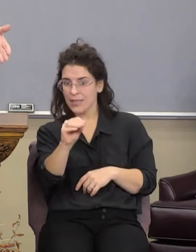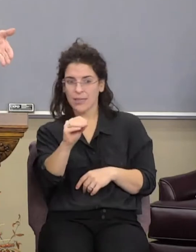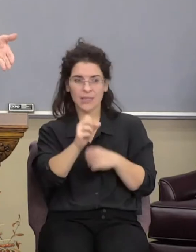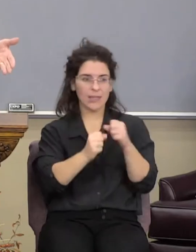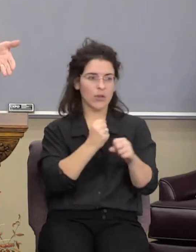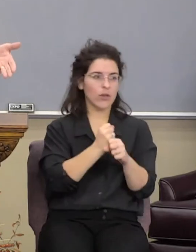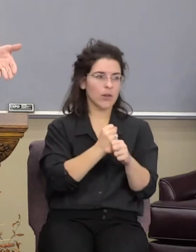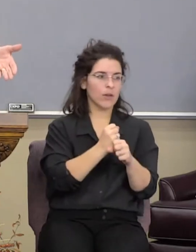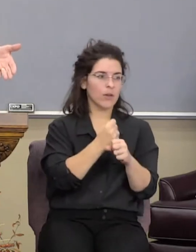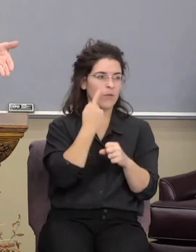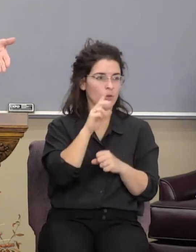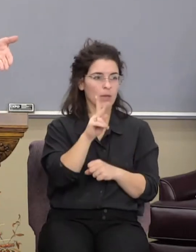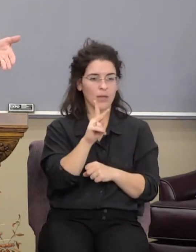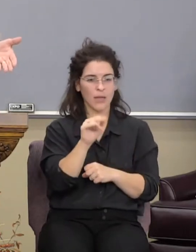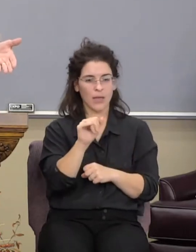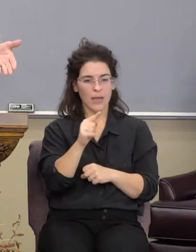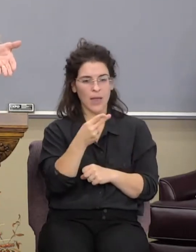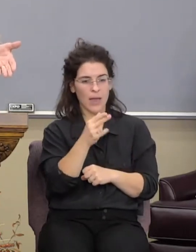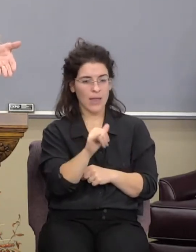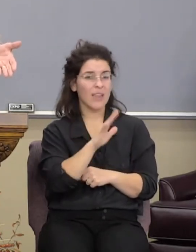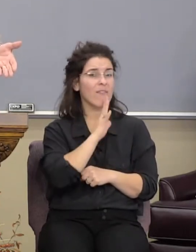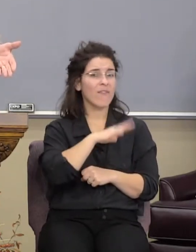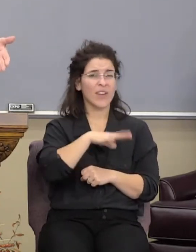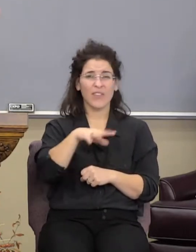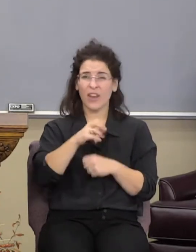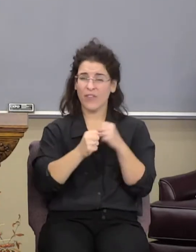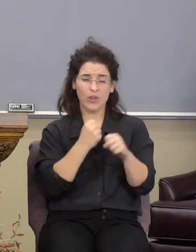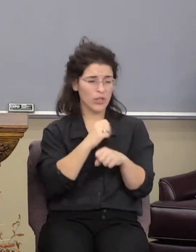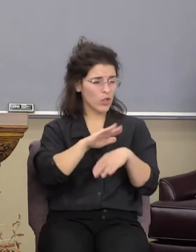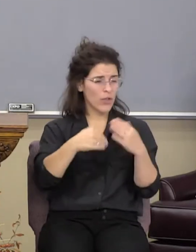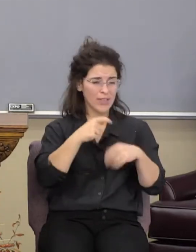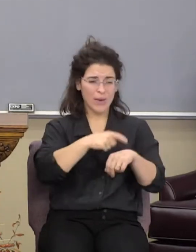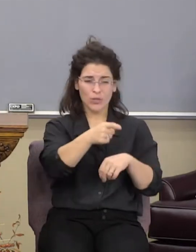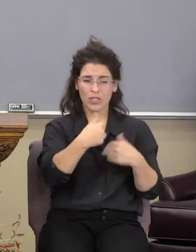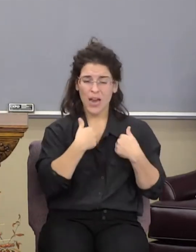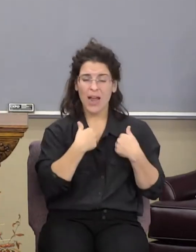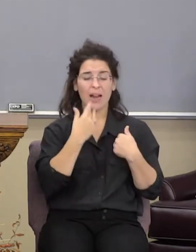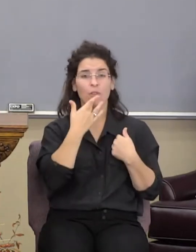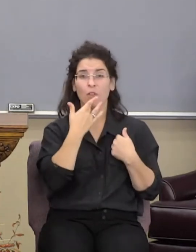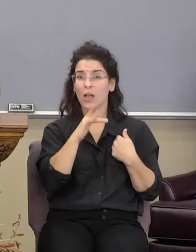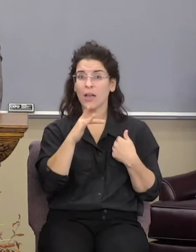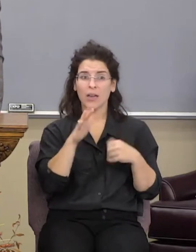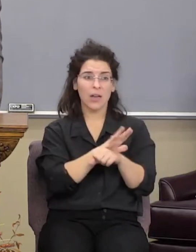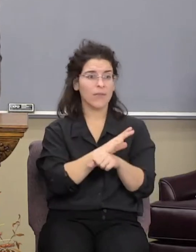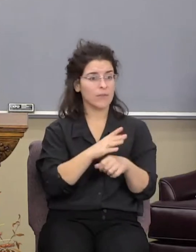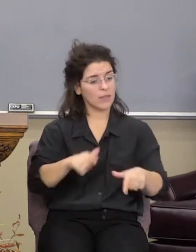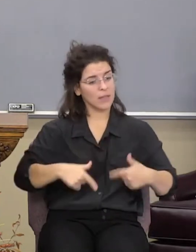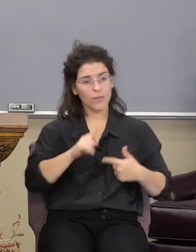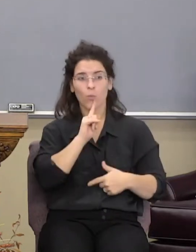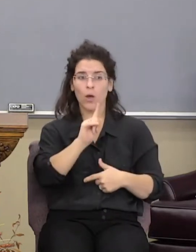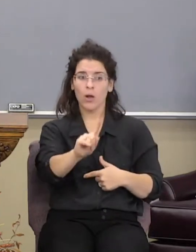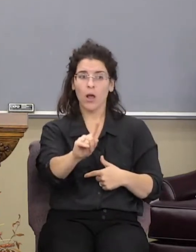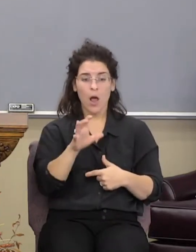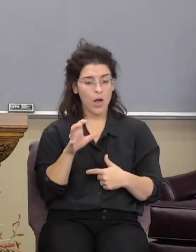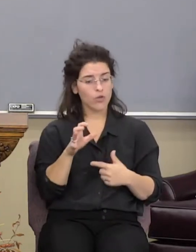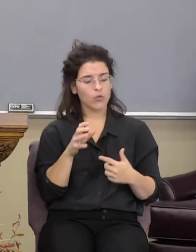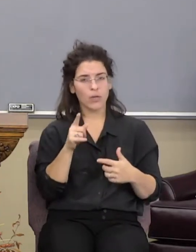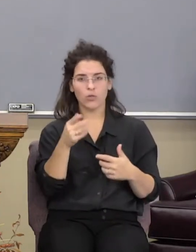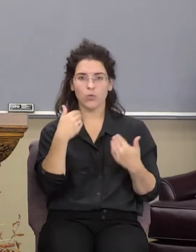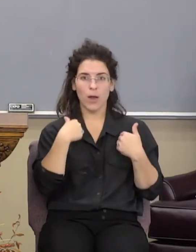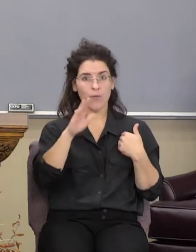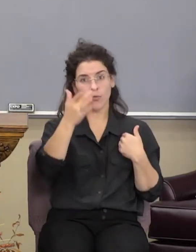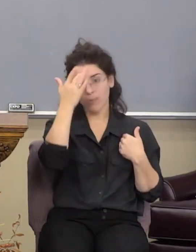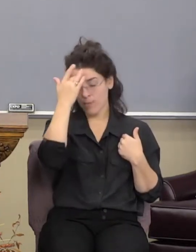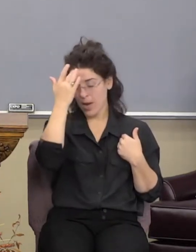Kathy, 55 years, that's all the time she had. And if you're fortunate enough to live to be 100, as long as you retain your